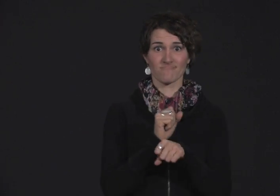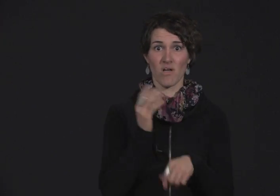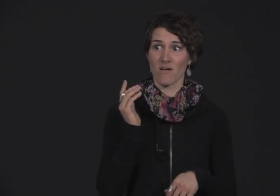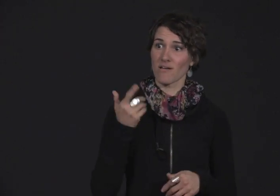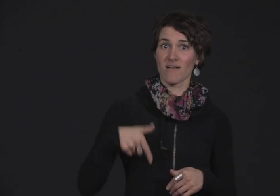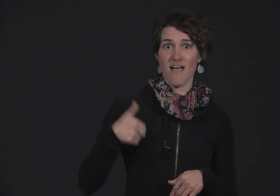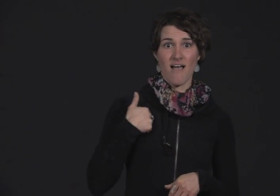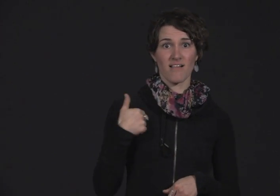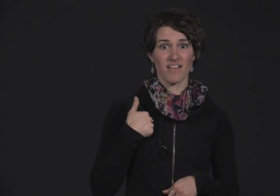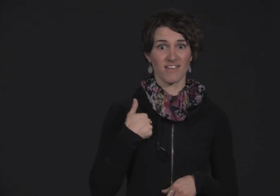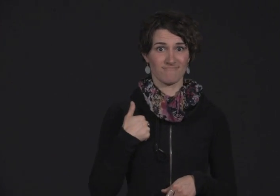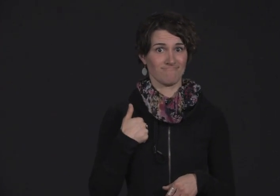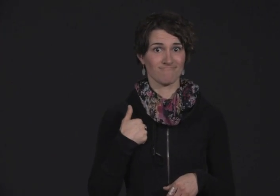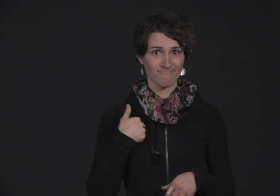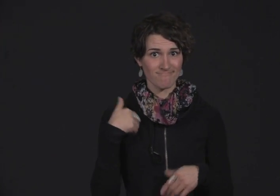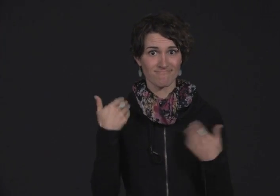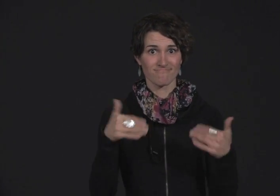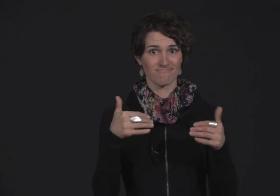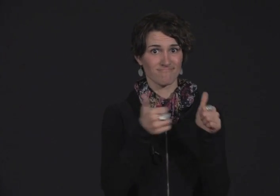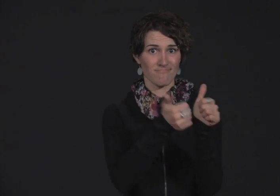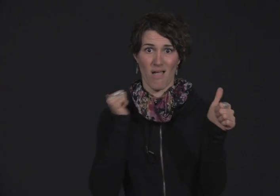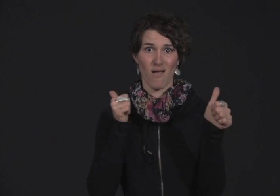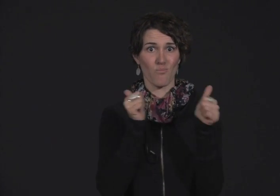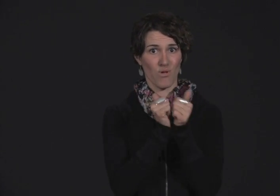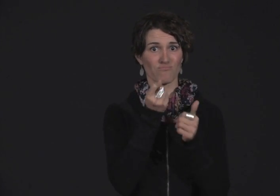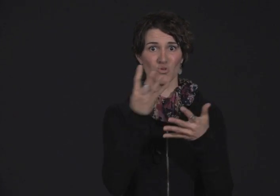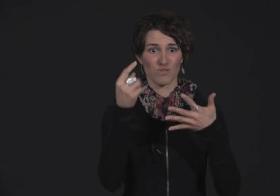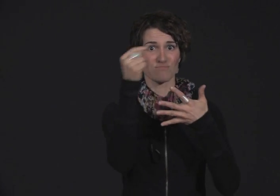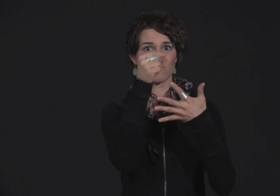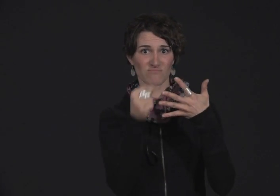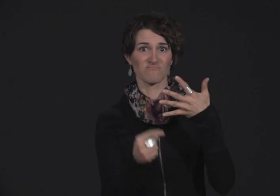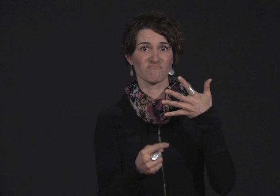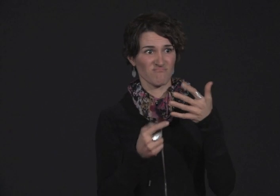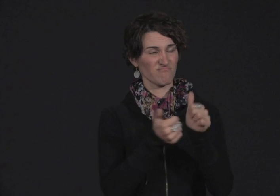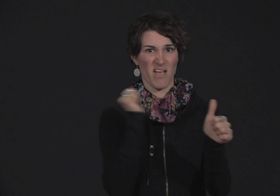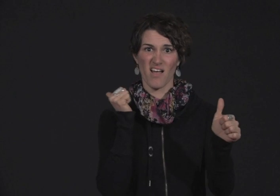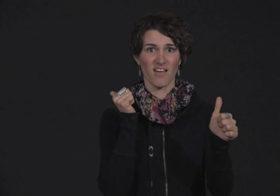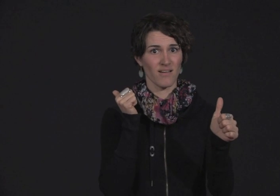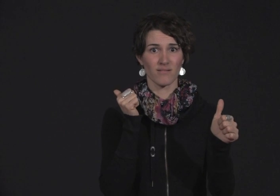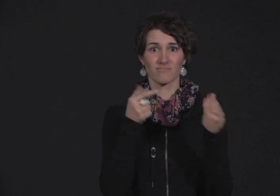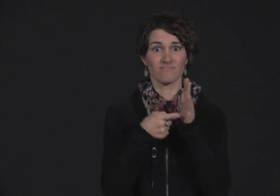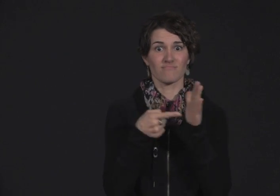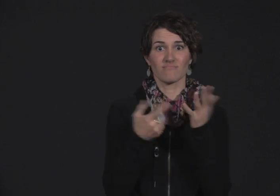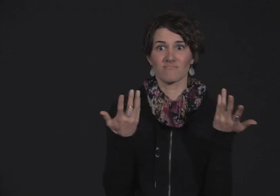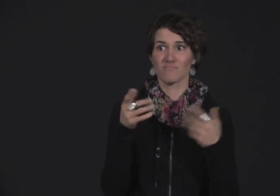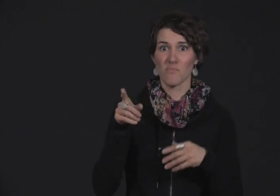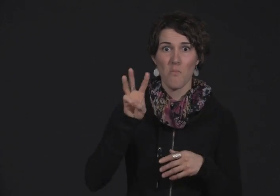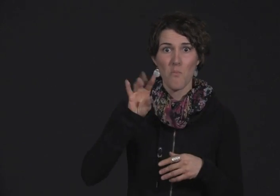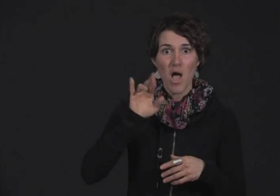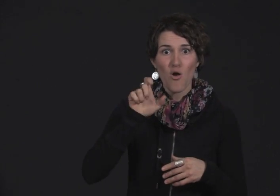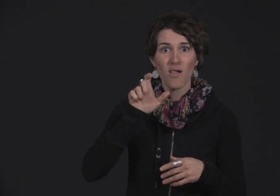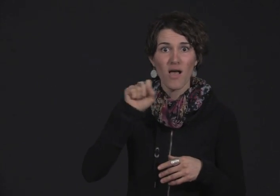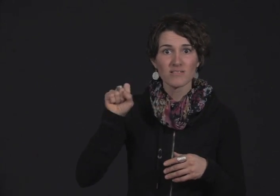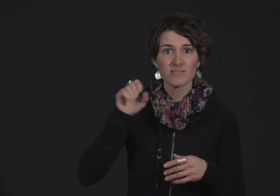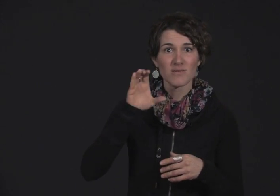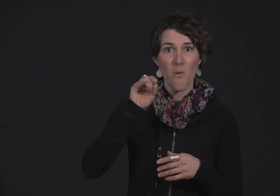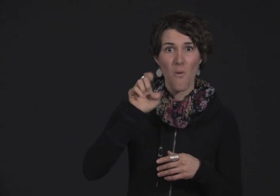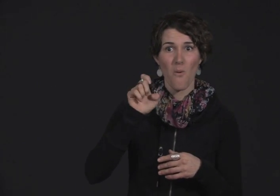over a period of time that here in Canada, we are really far behind on a number of issues. For example, the